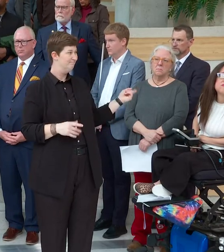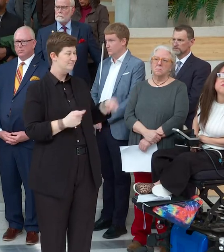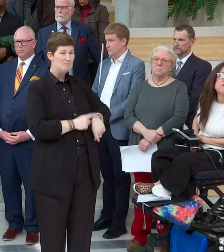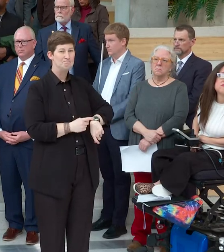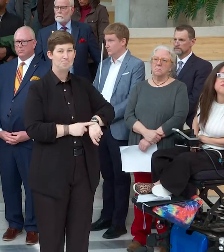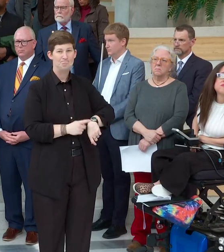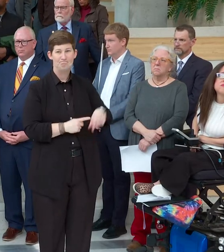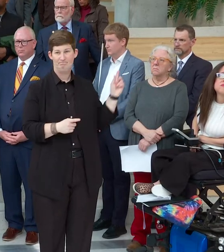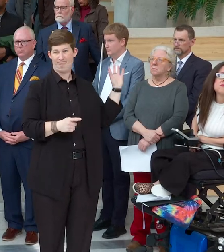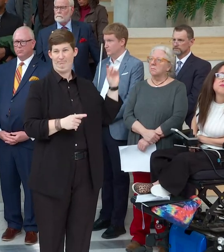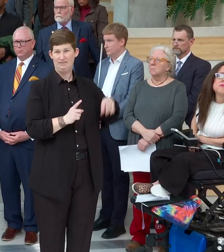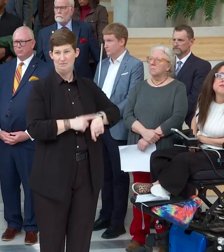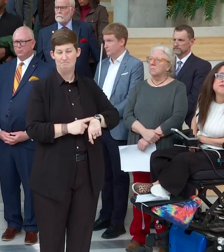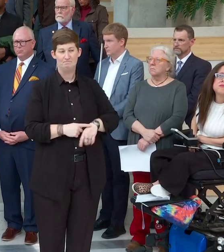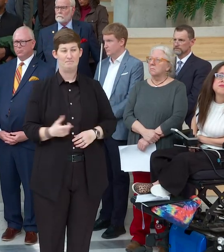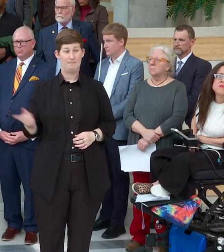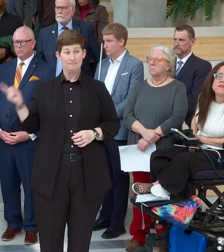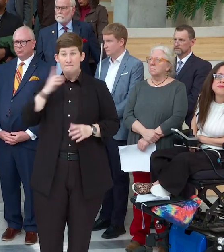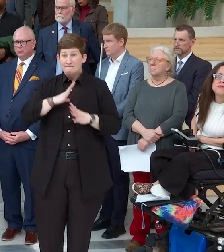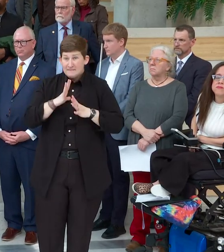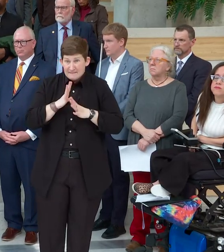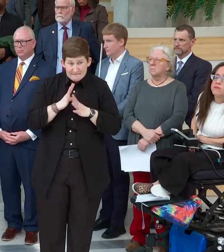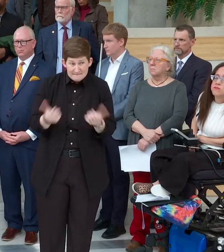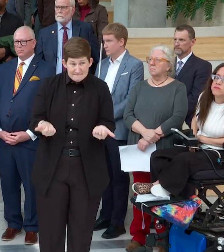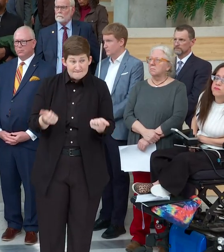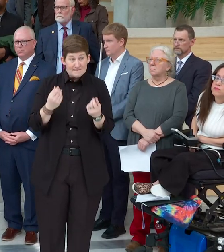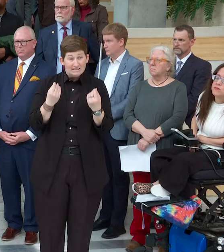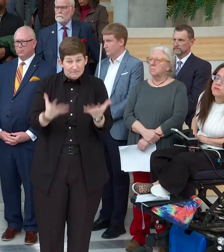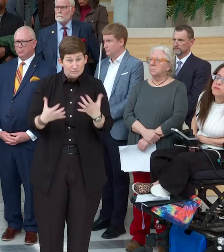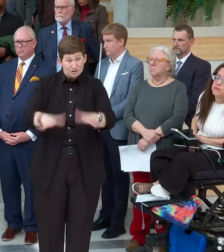other companies a chance. Come to Minneapolis. We'd love to have you.